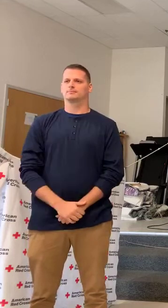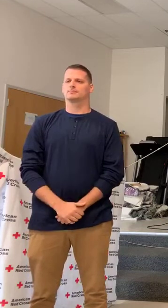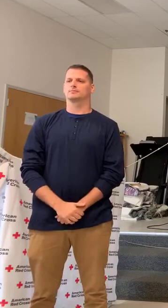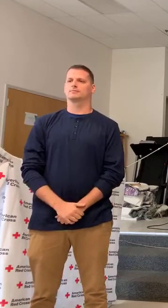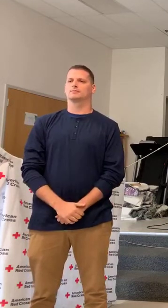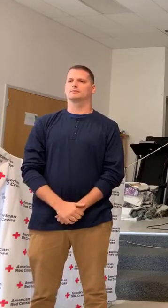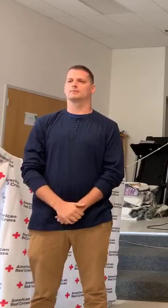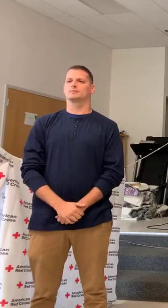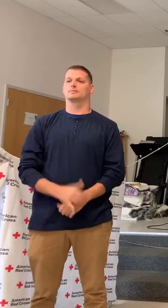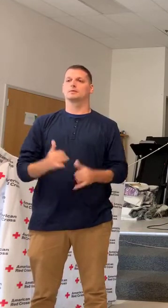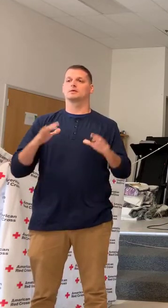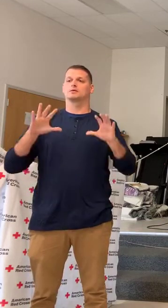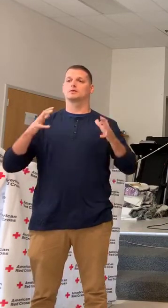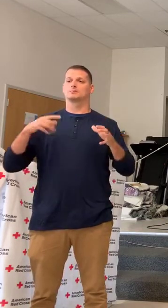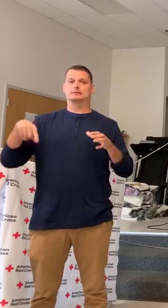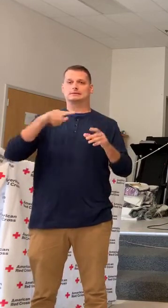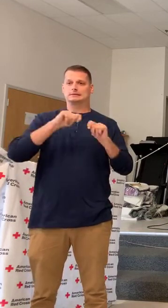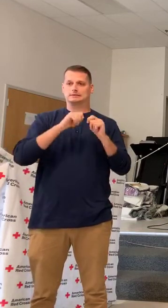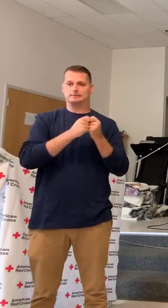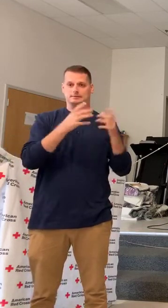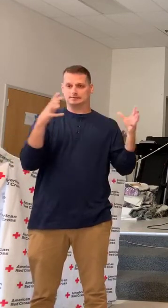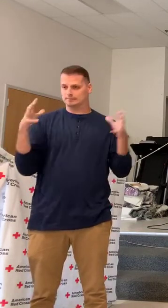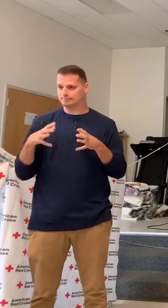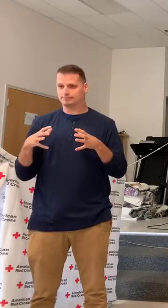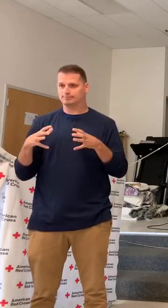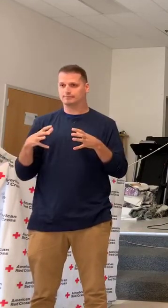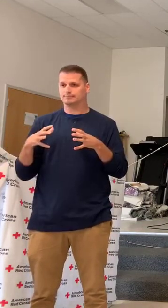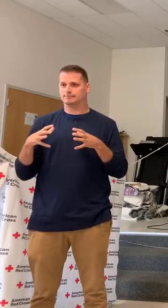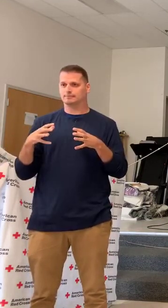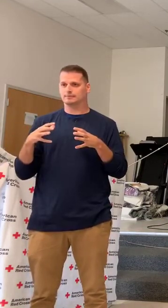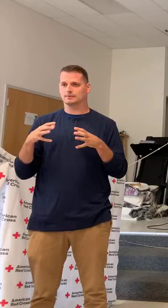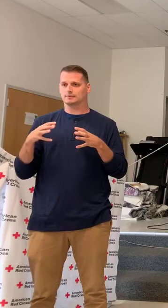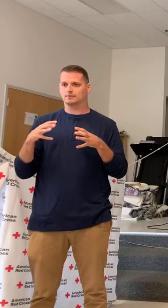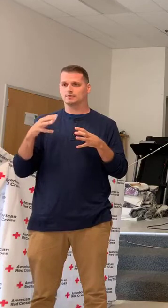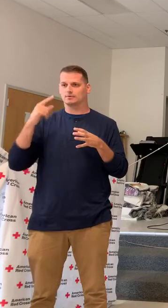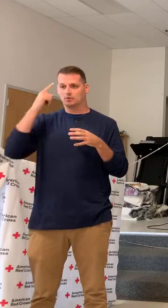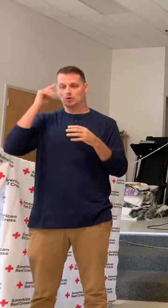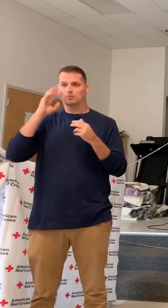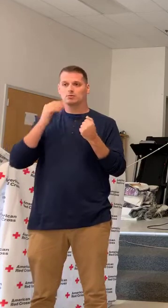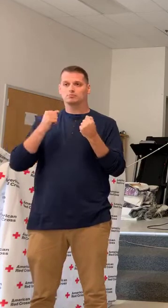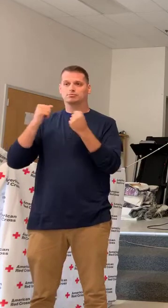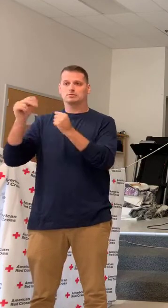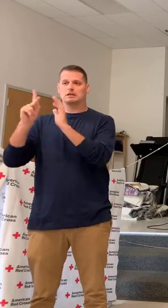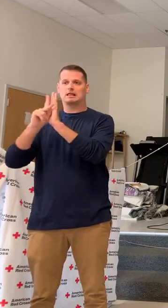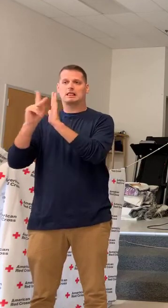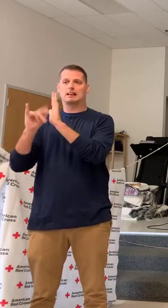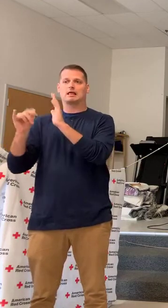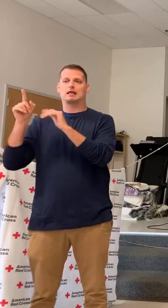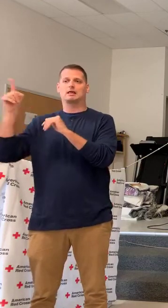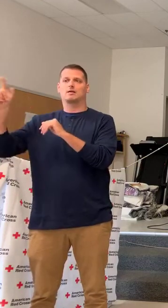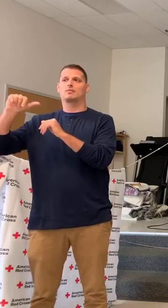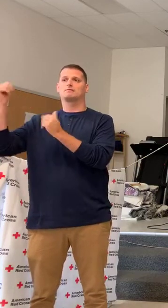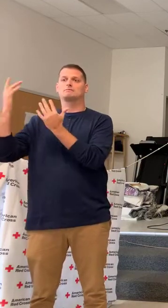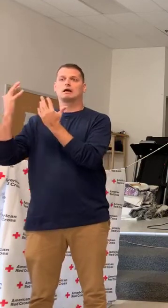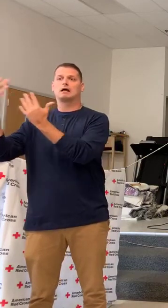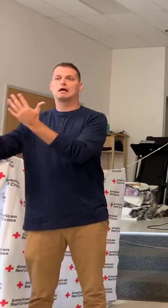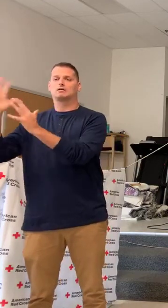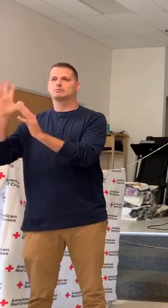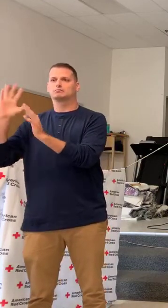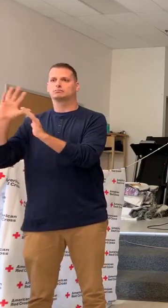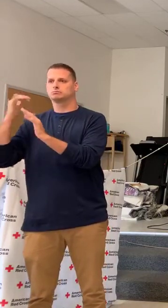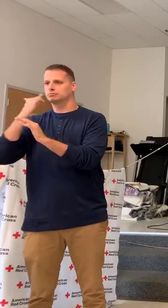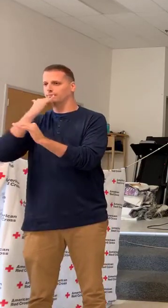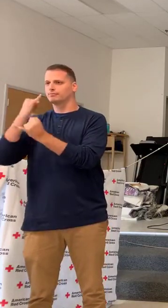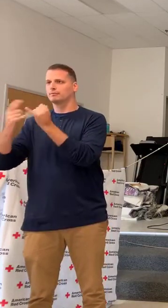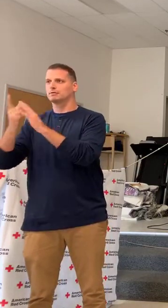on a Saturday. We were supposed to go down to the Swan Fire, and this fire kicked off Saturday afternoon. Sunday we made the decision we